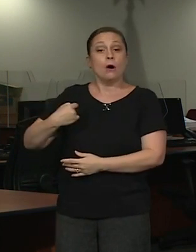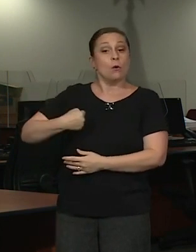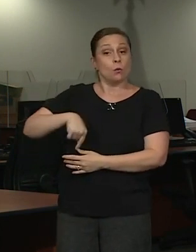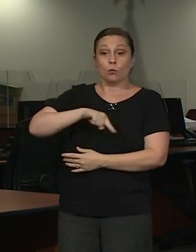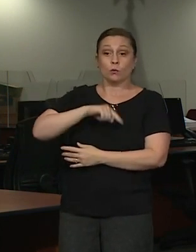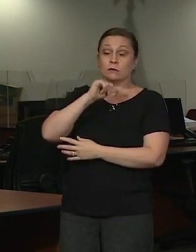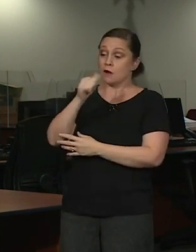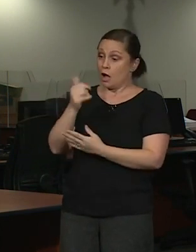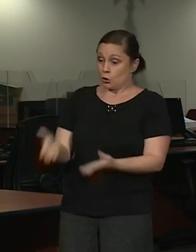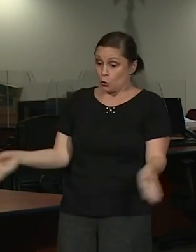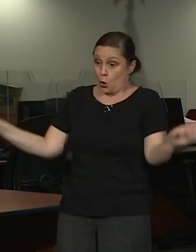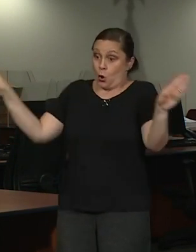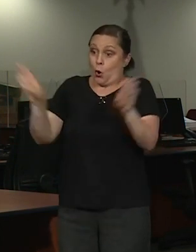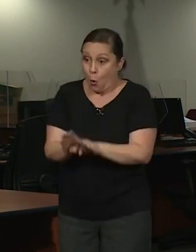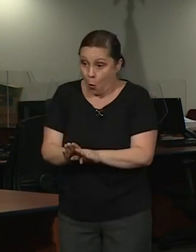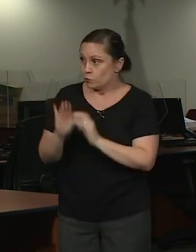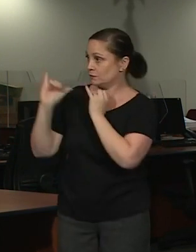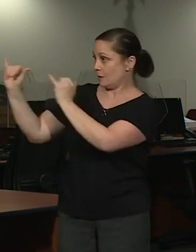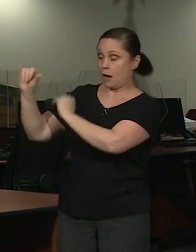other states did.